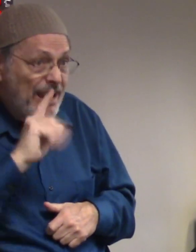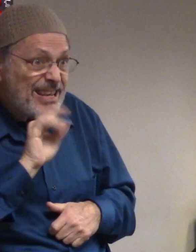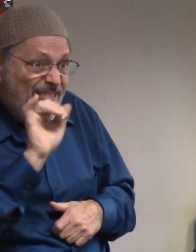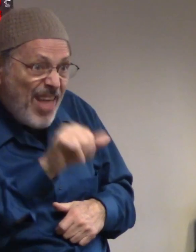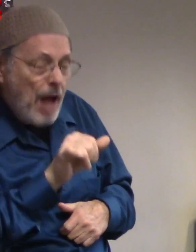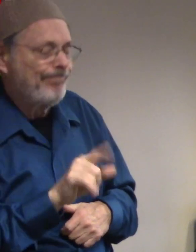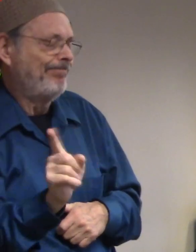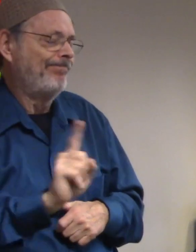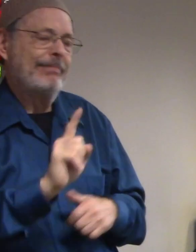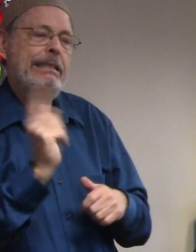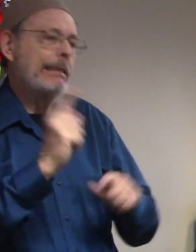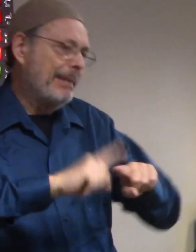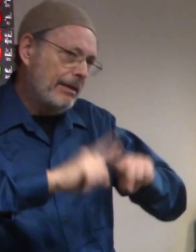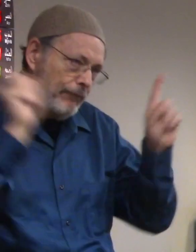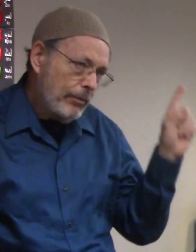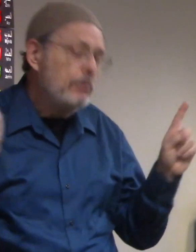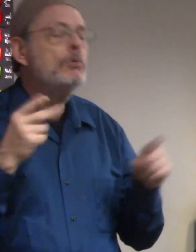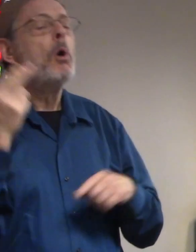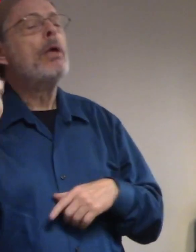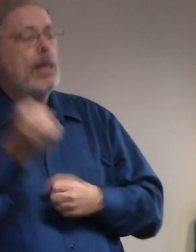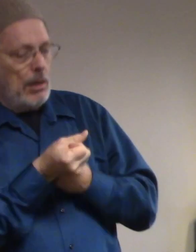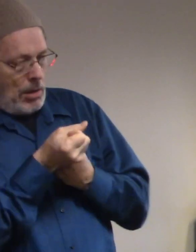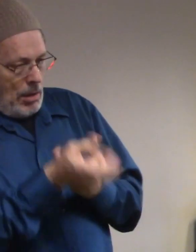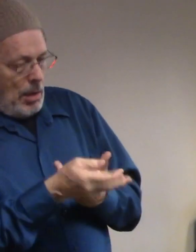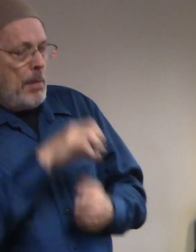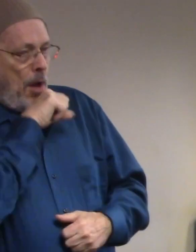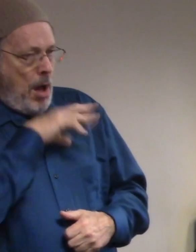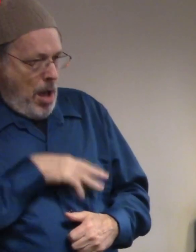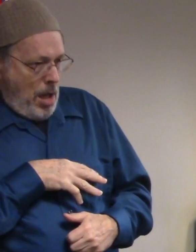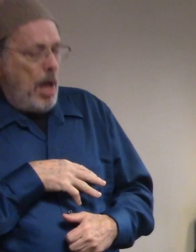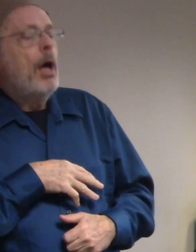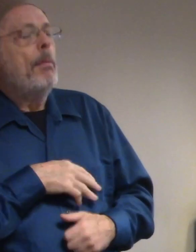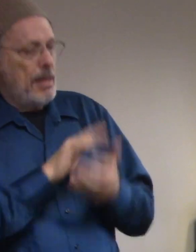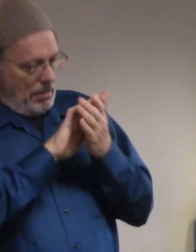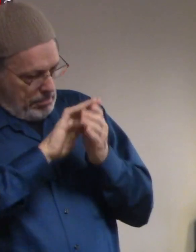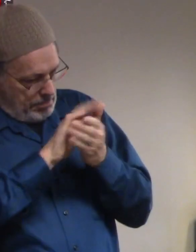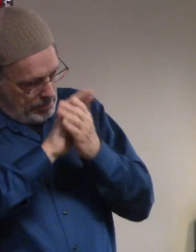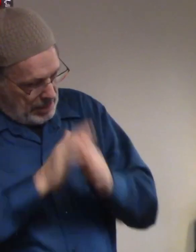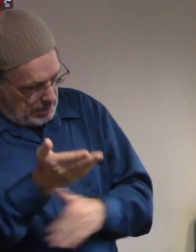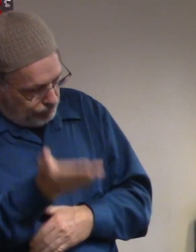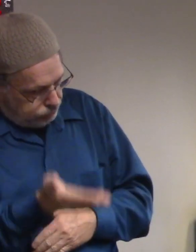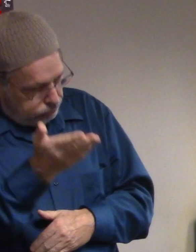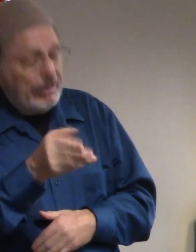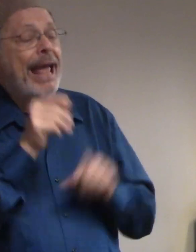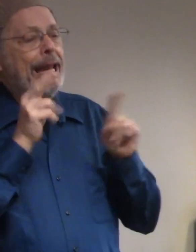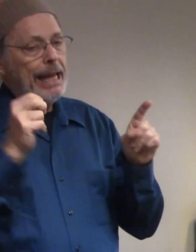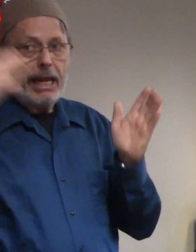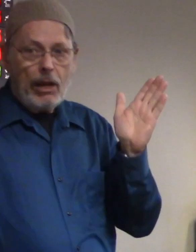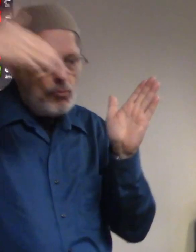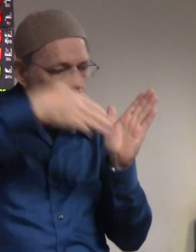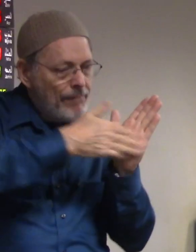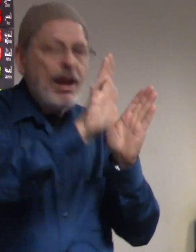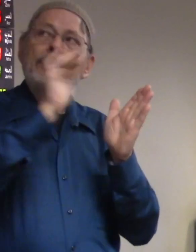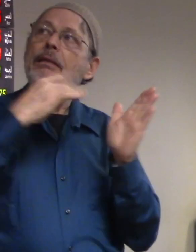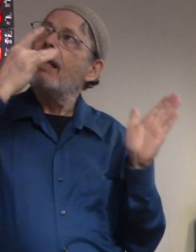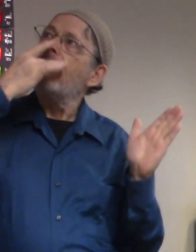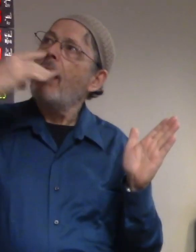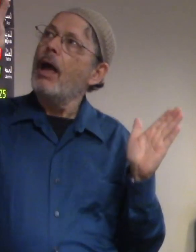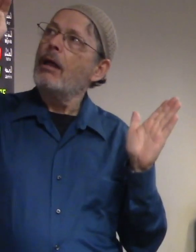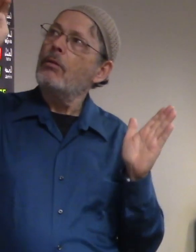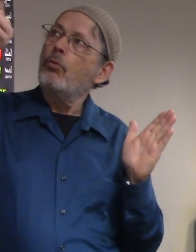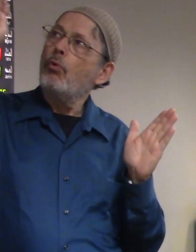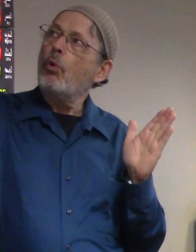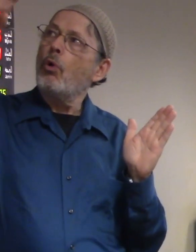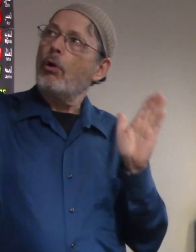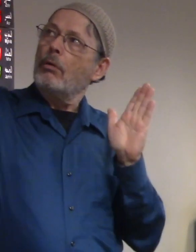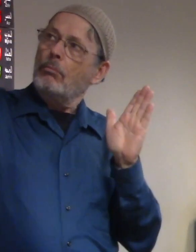that. So he created Muhammad sallallahu alayhi wa sallam, and Muhammad sallallahu alayhi wa sallam is the one who reflects this light and nur of Allah